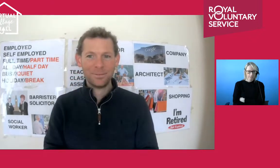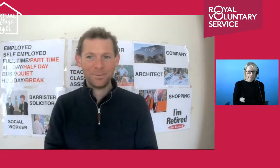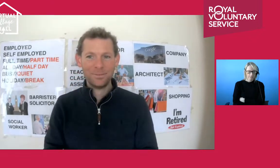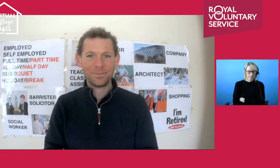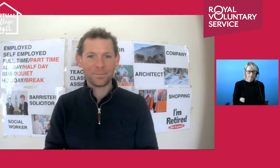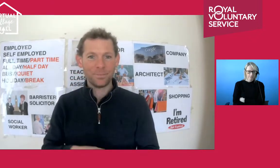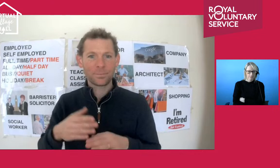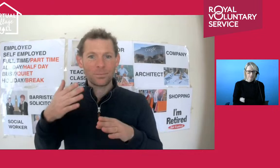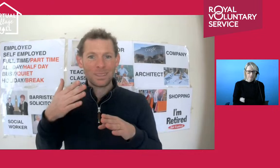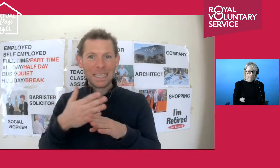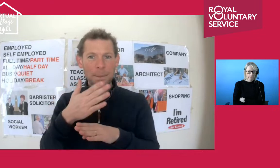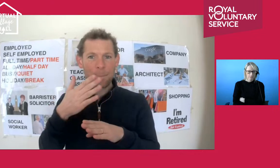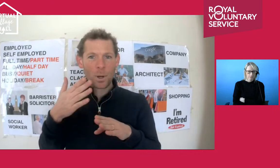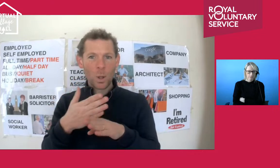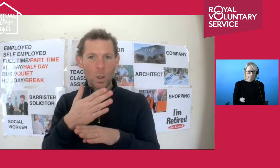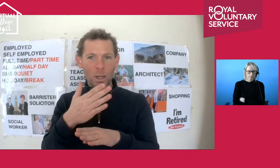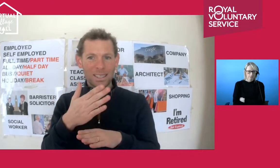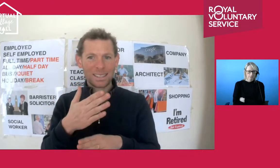Number 6,